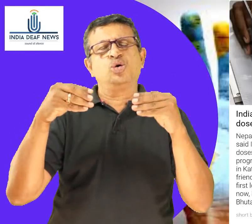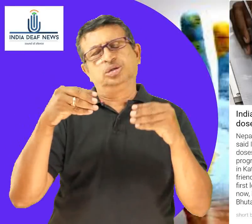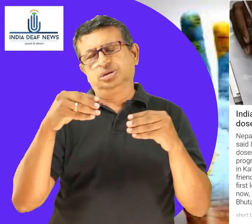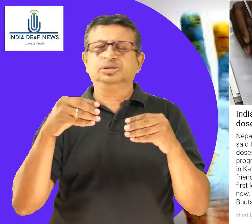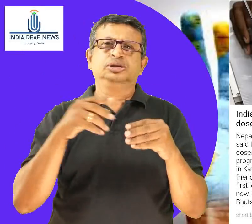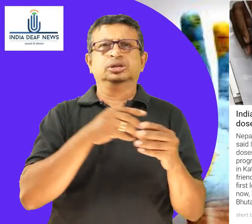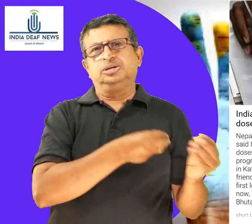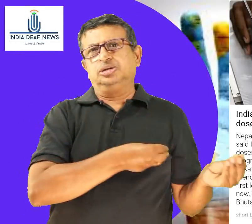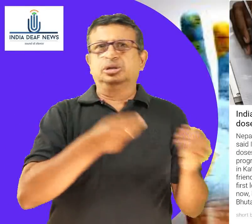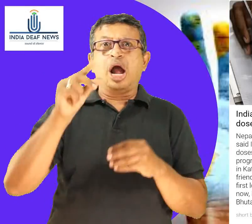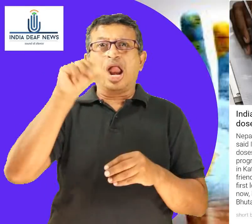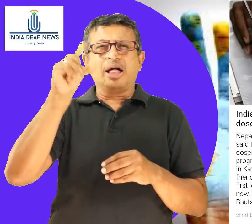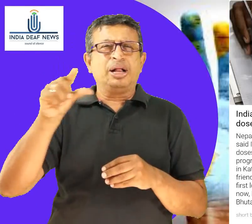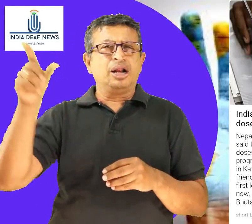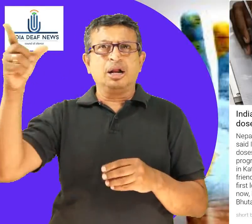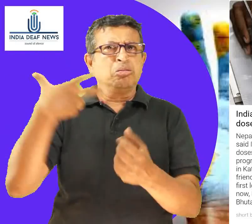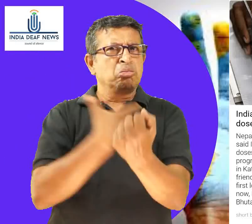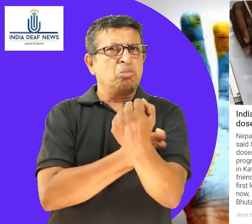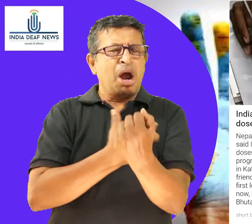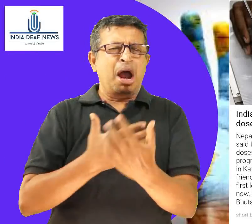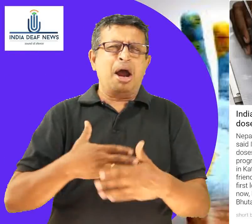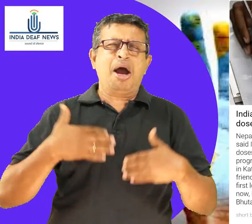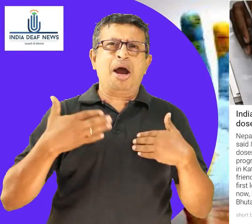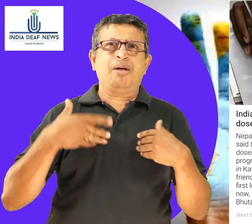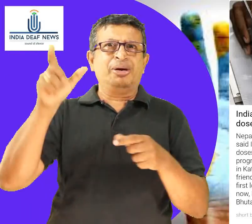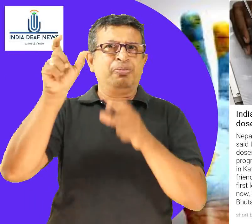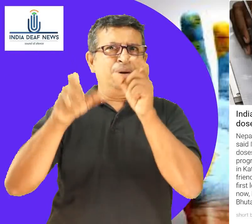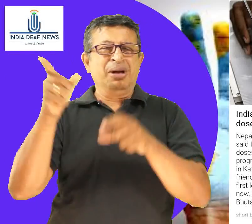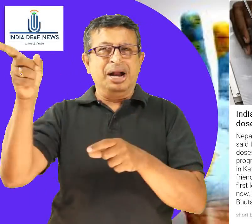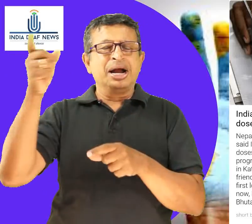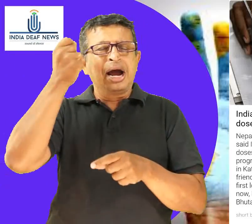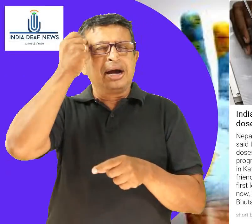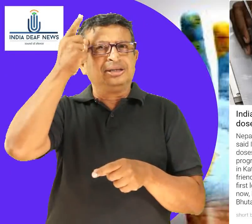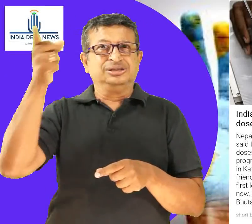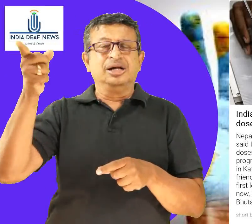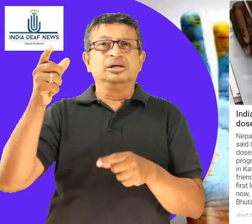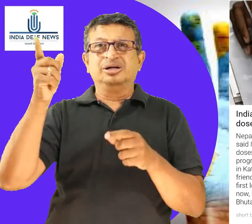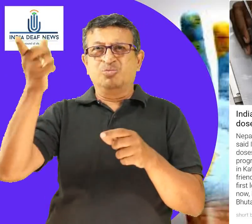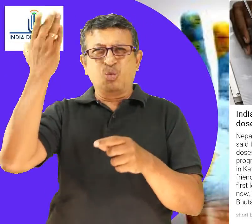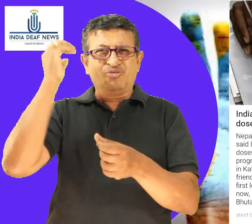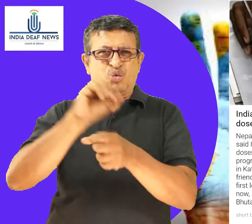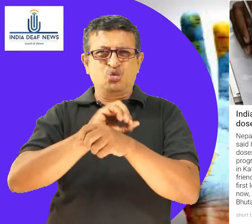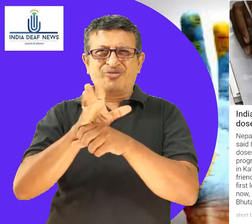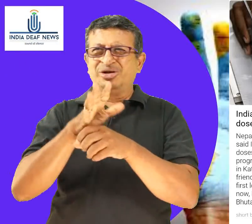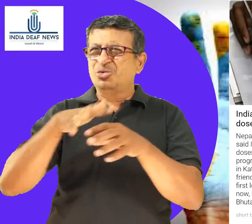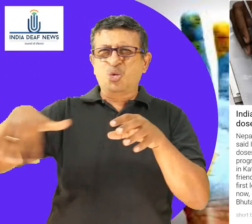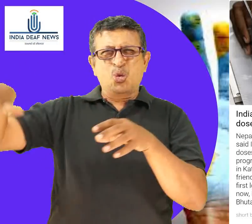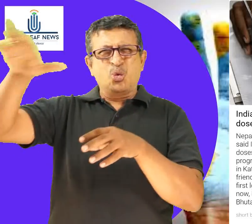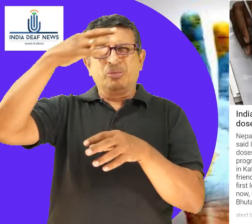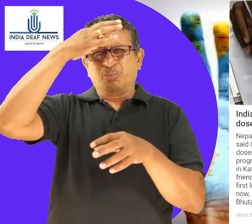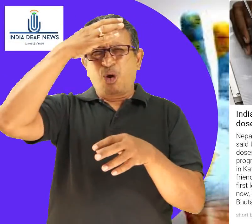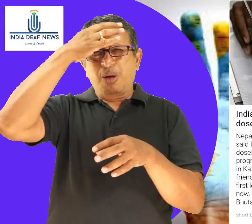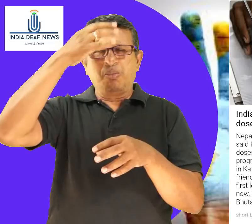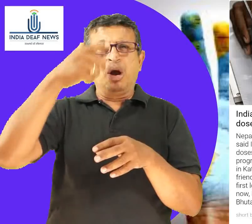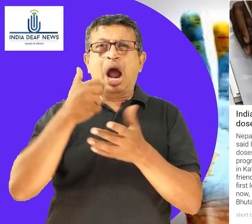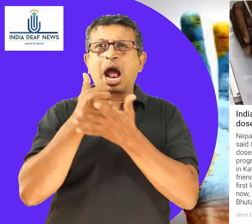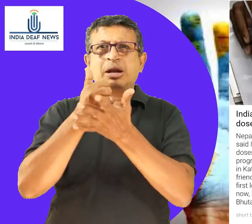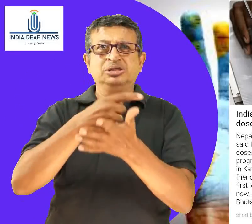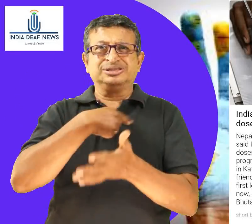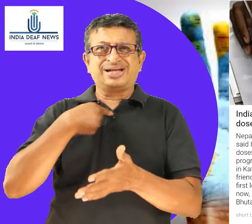Thursday. Reiterating the friendship between two nations, Tripathi said the first lot of vaccines will be on grant assistance.